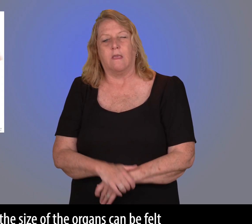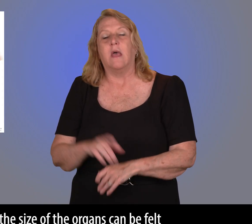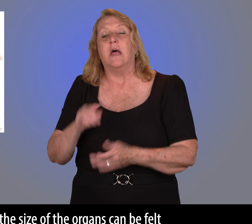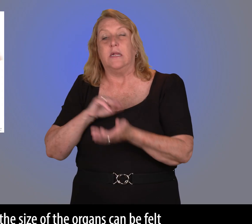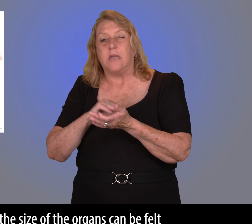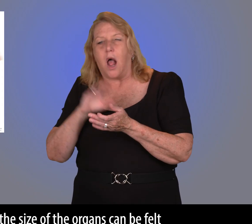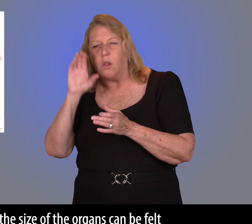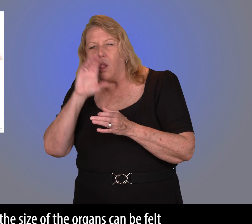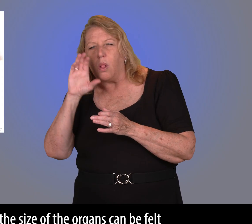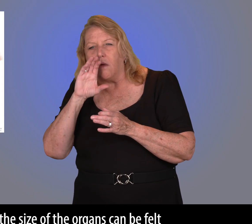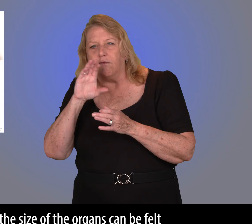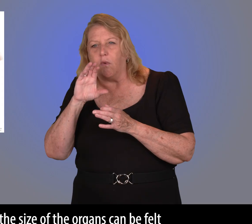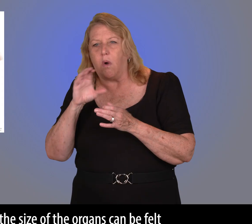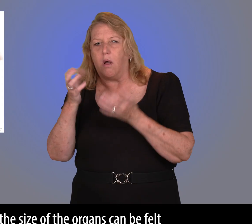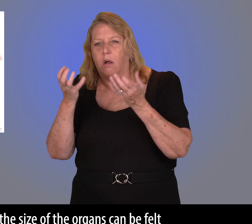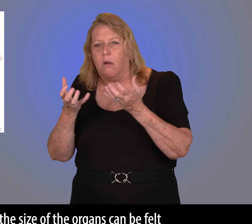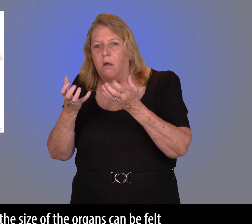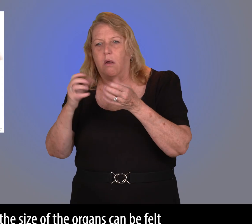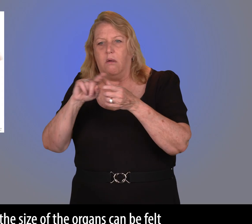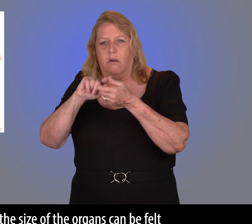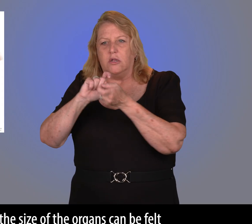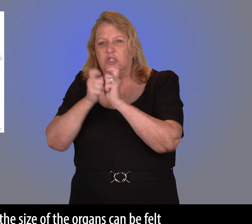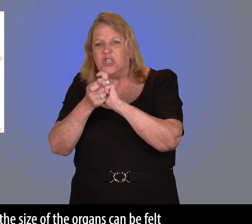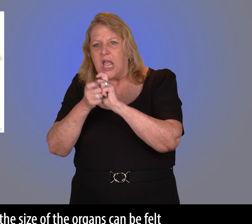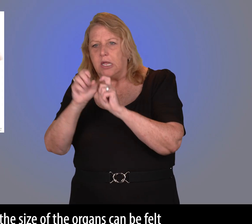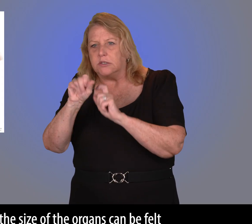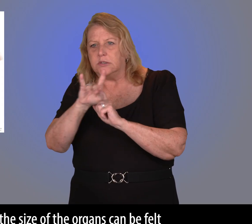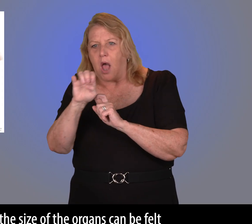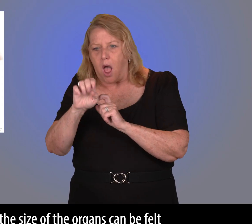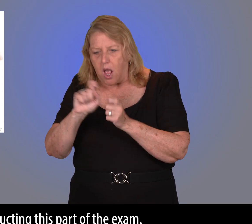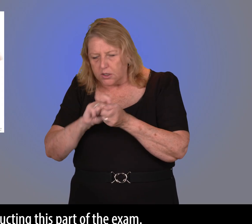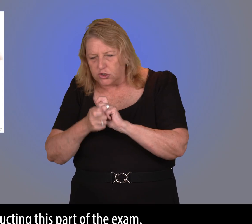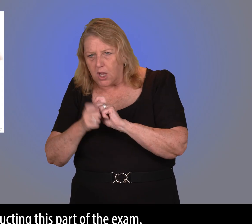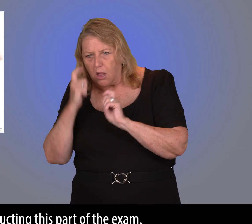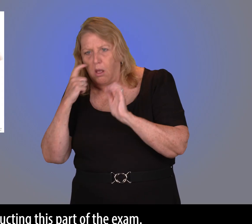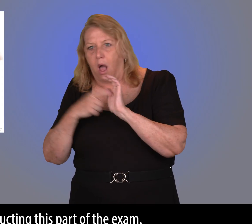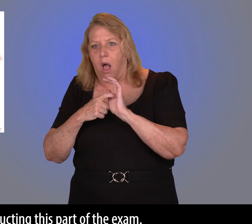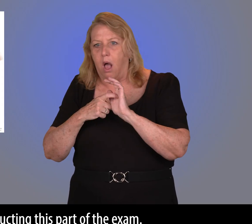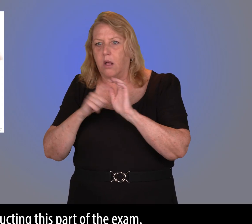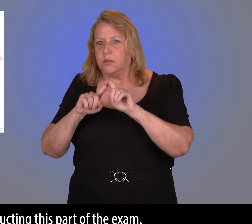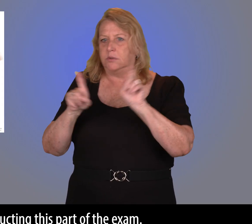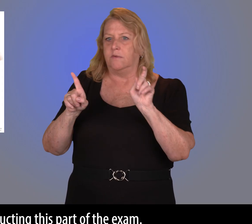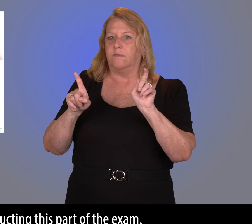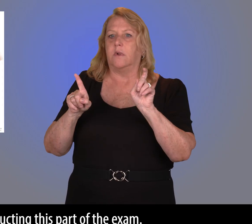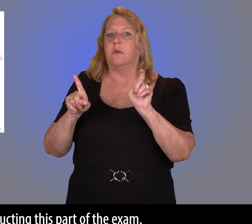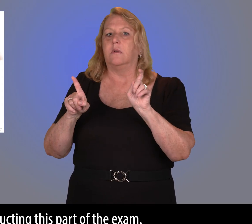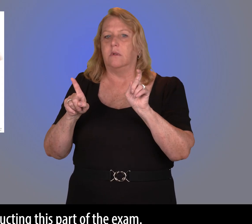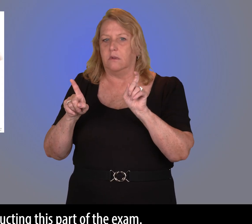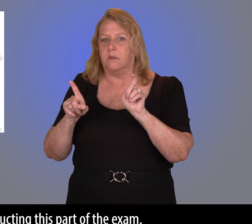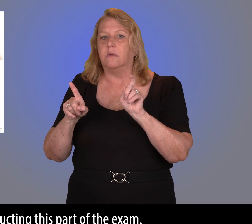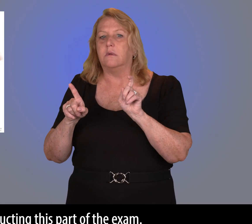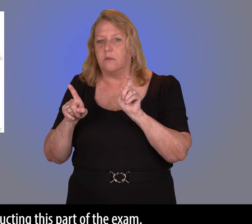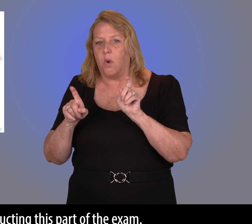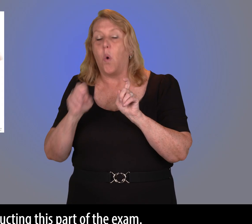Changes in the size of the organs can be felt by conducting this part of the exam.